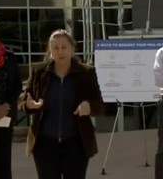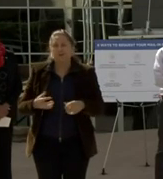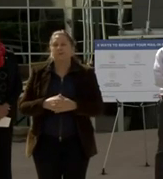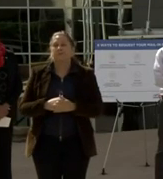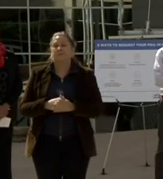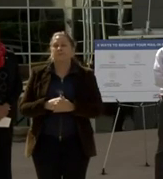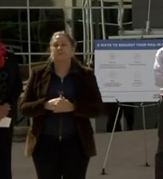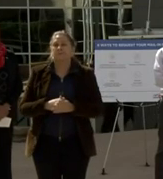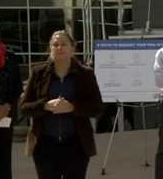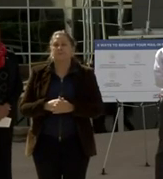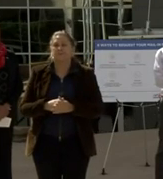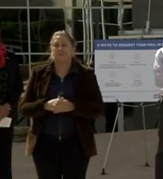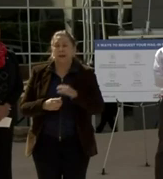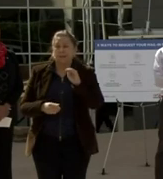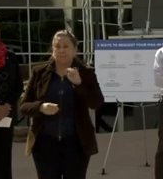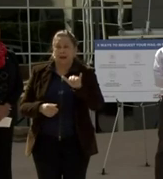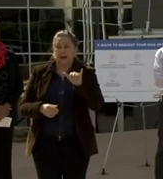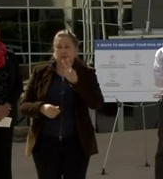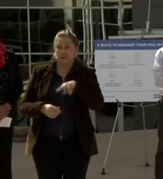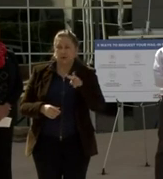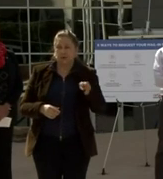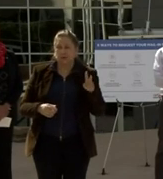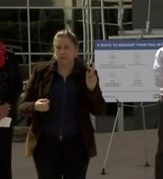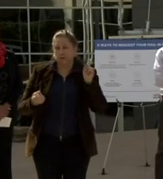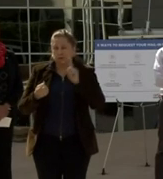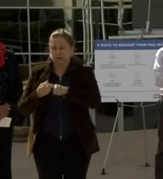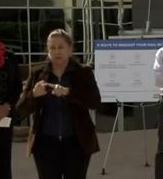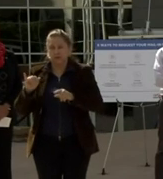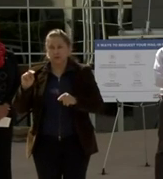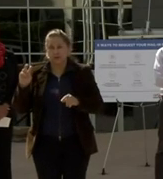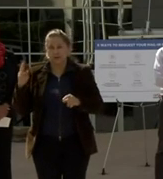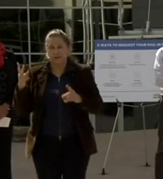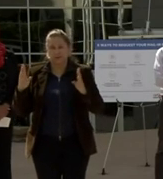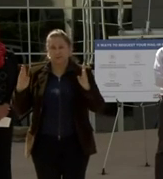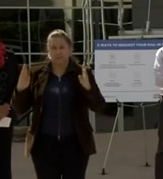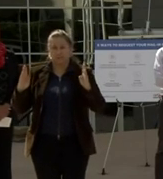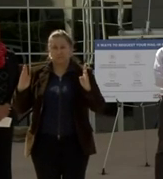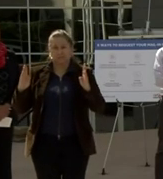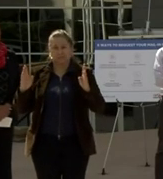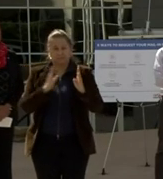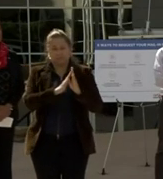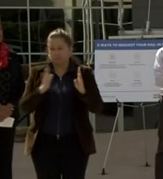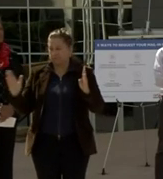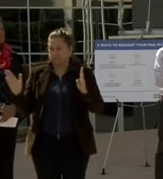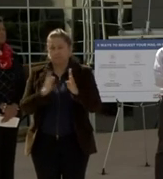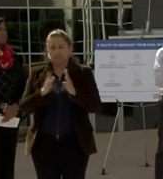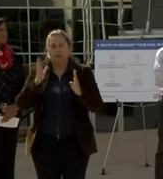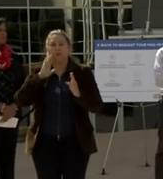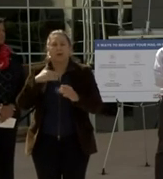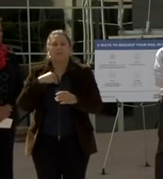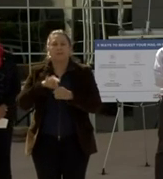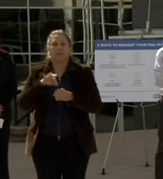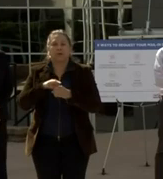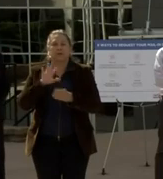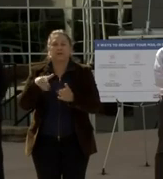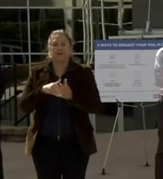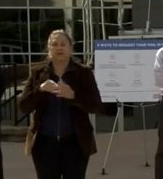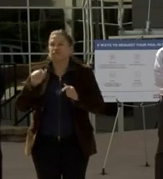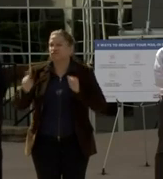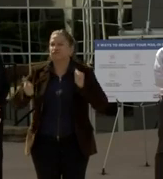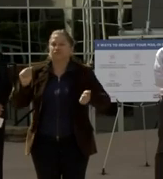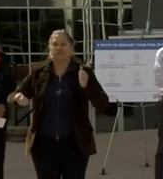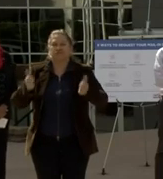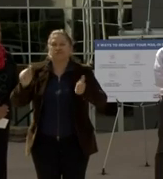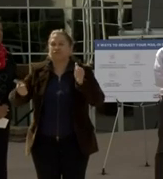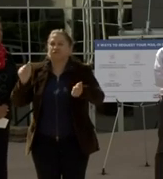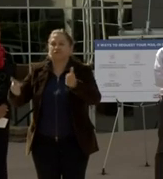for the primary election, and for the special election, June 12th through June 16th, the special election day.